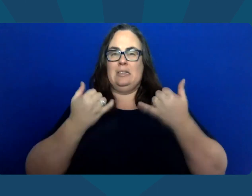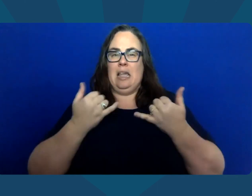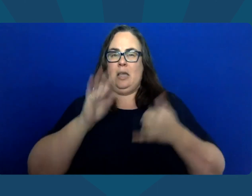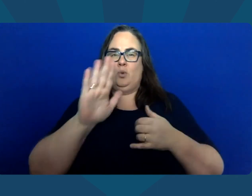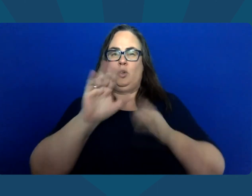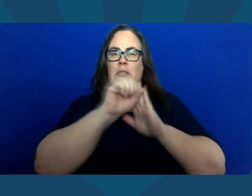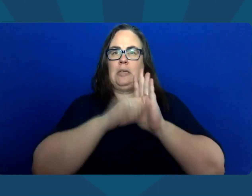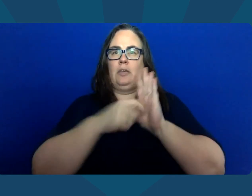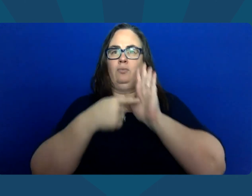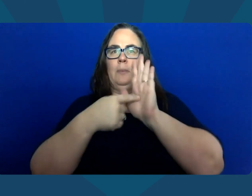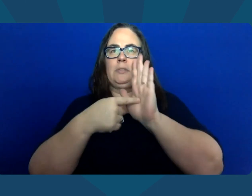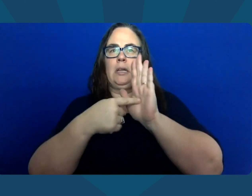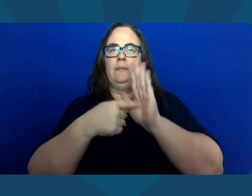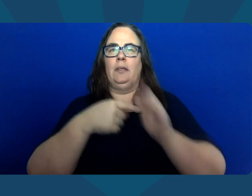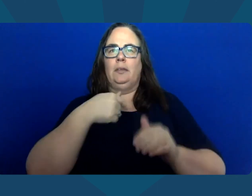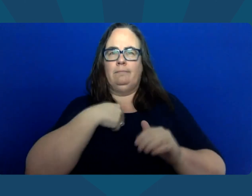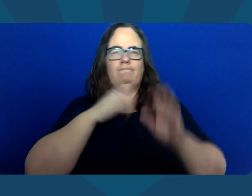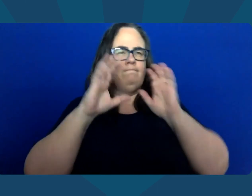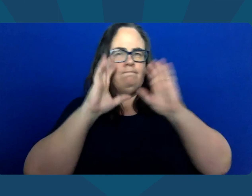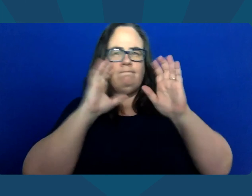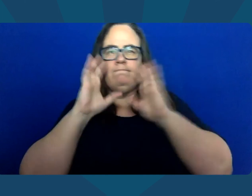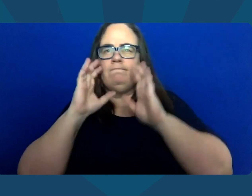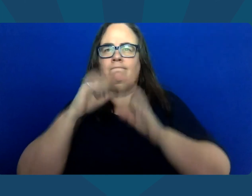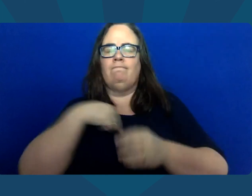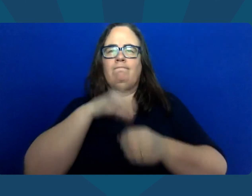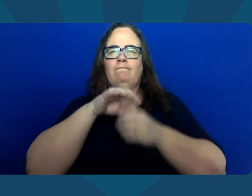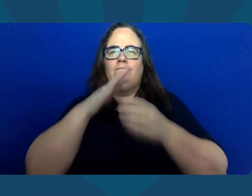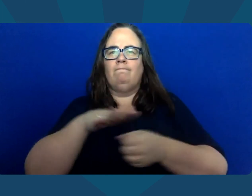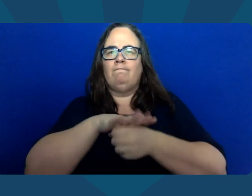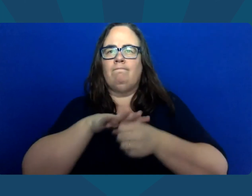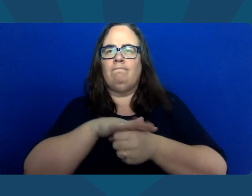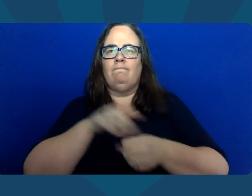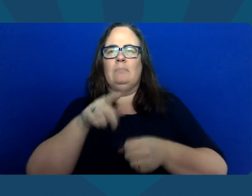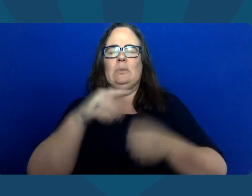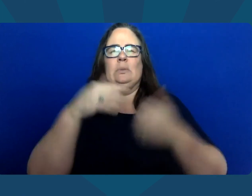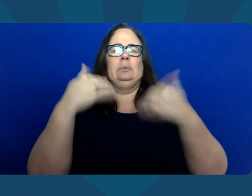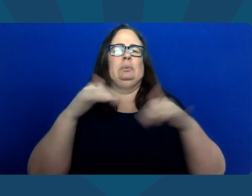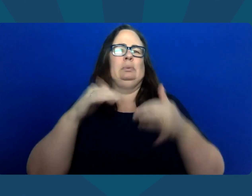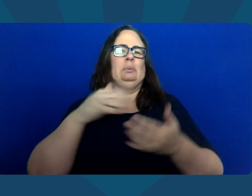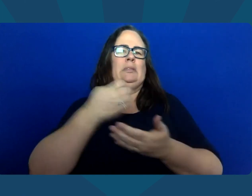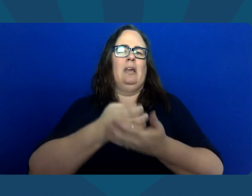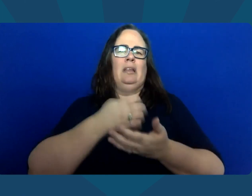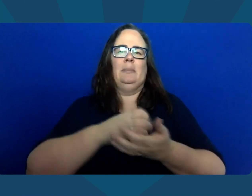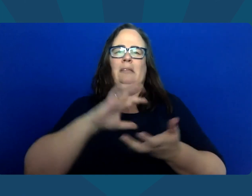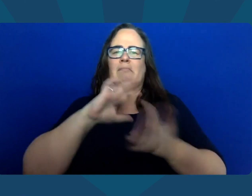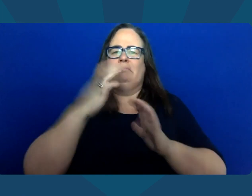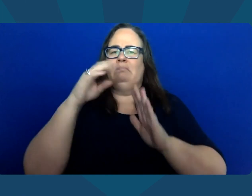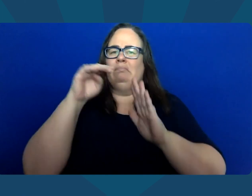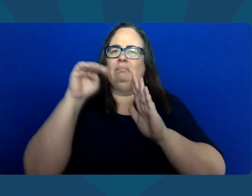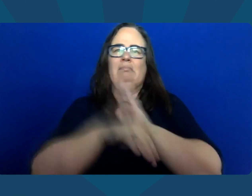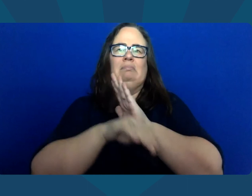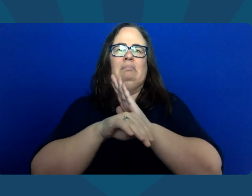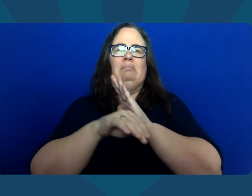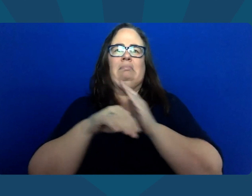As your current state representative, I have heard from our constituents about economic